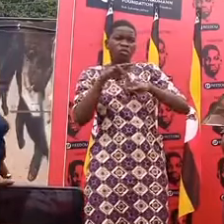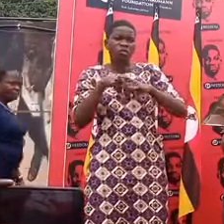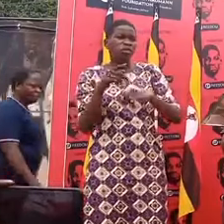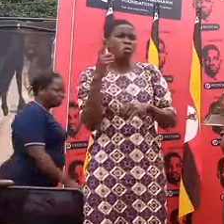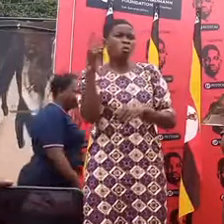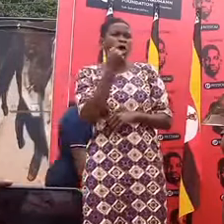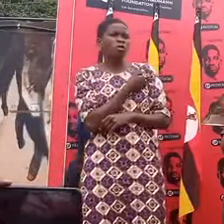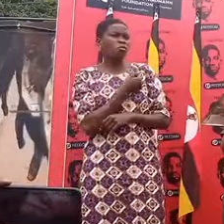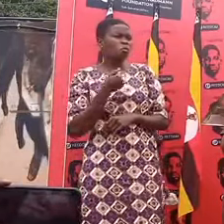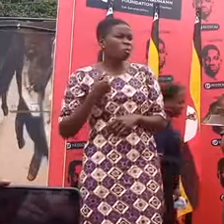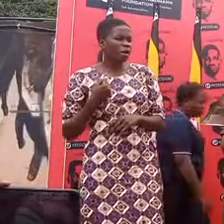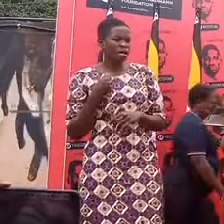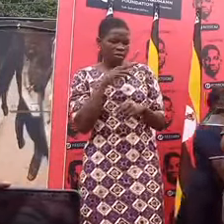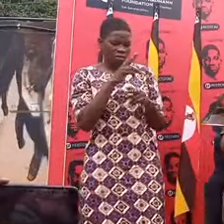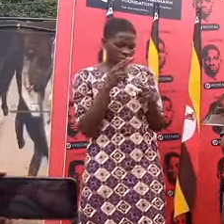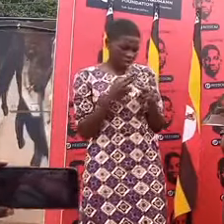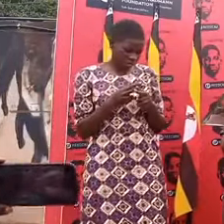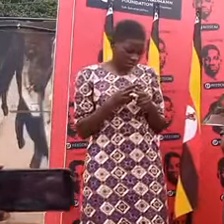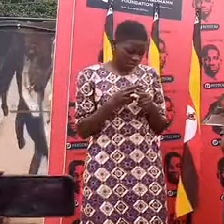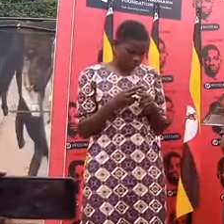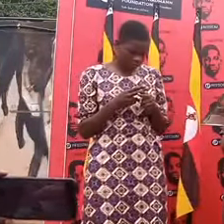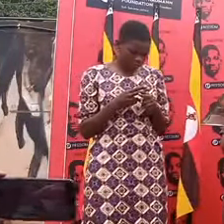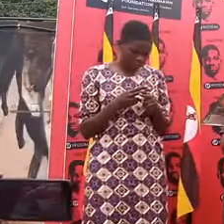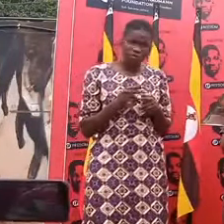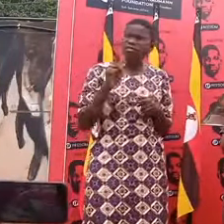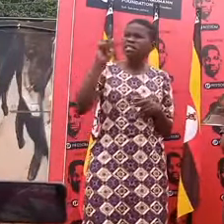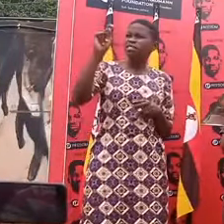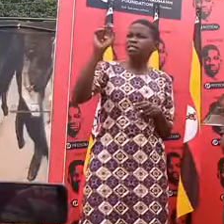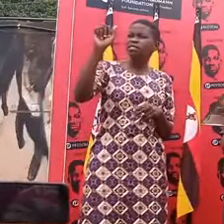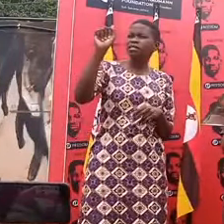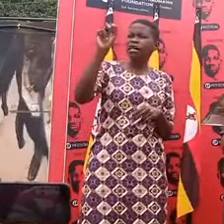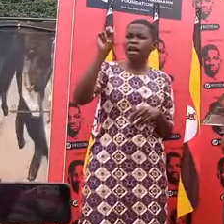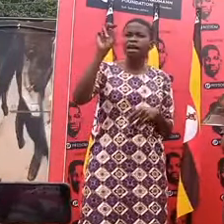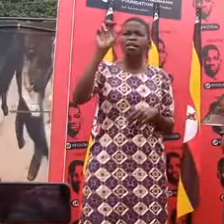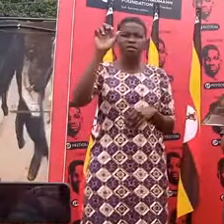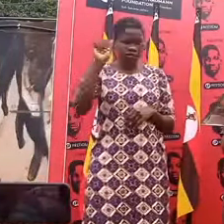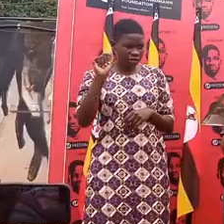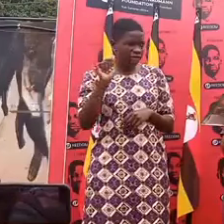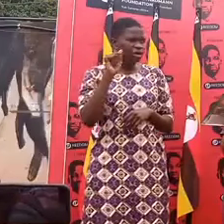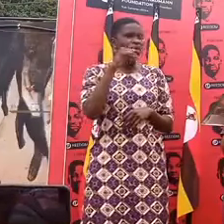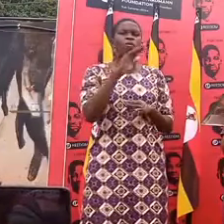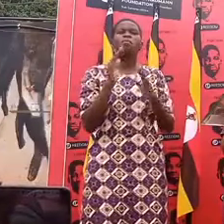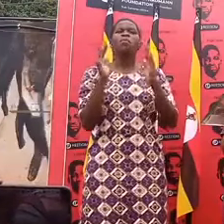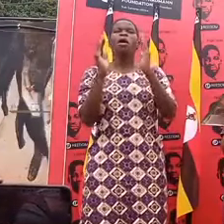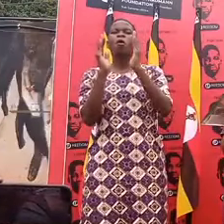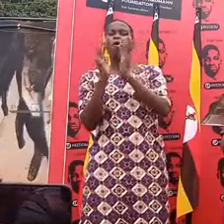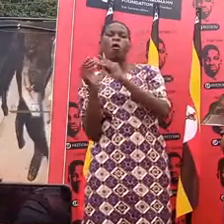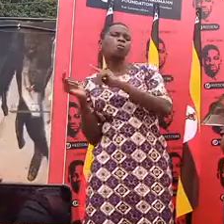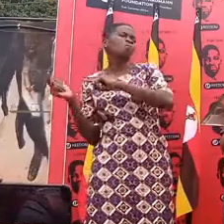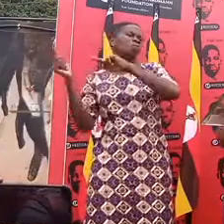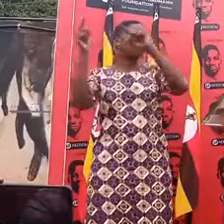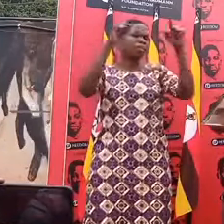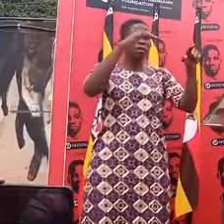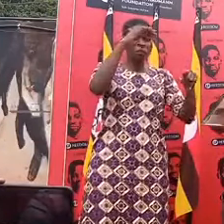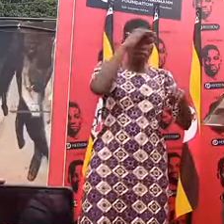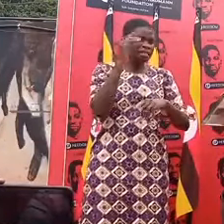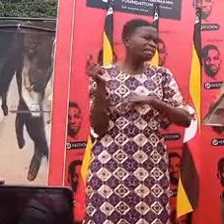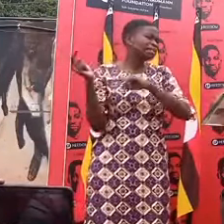woman called Tana, whose home was raided as well, and